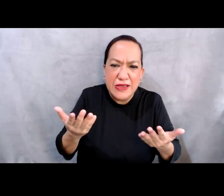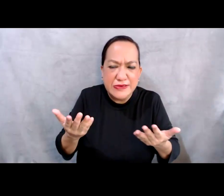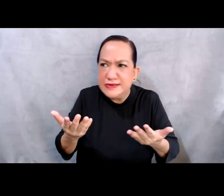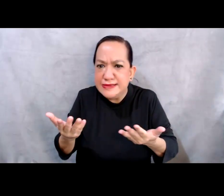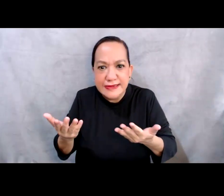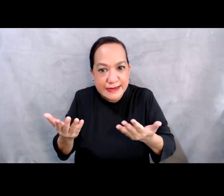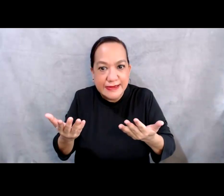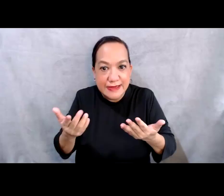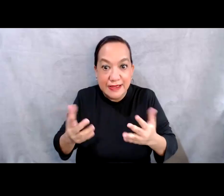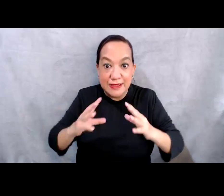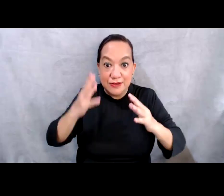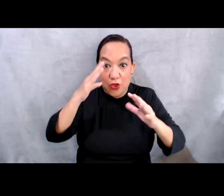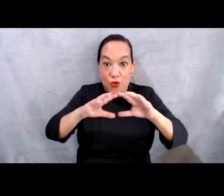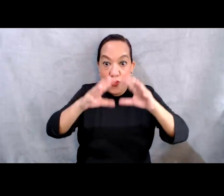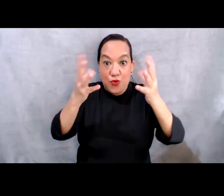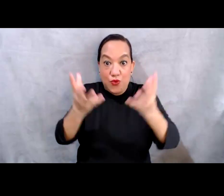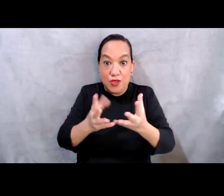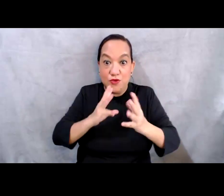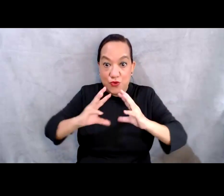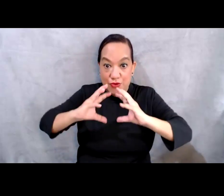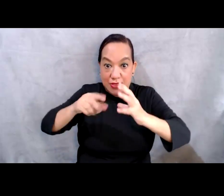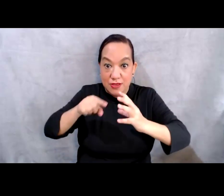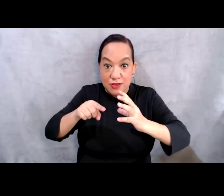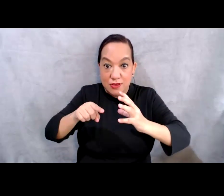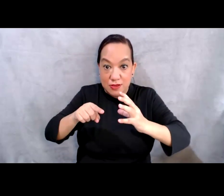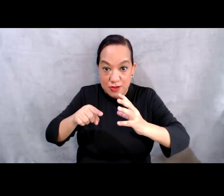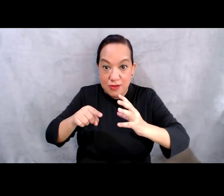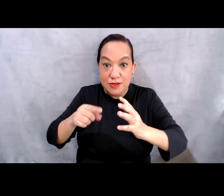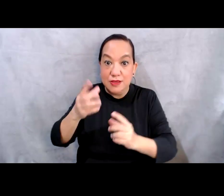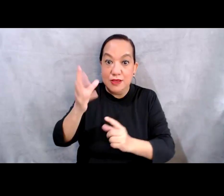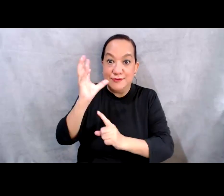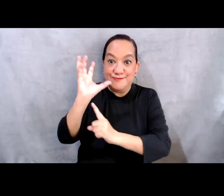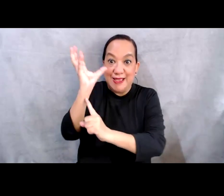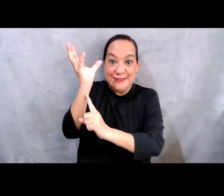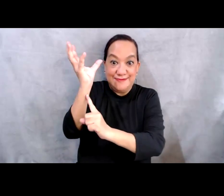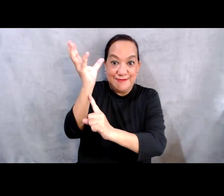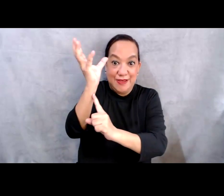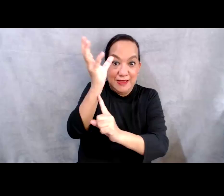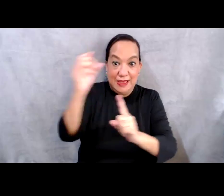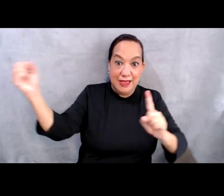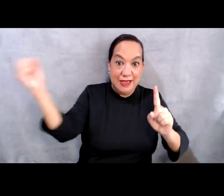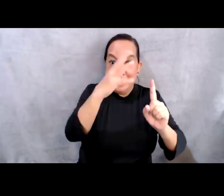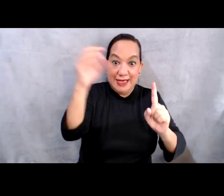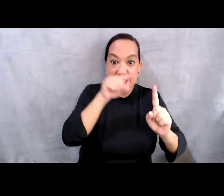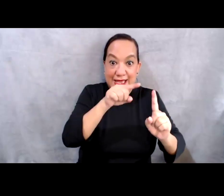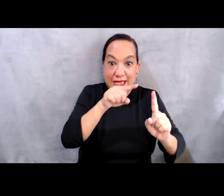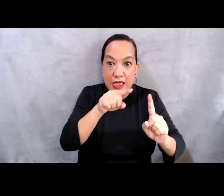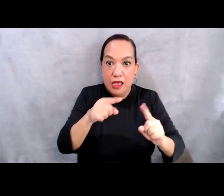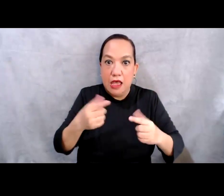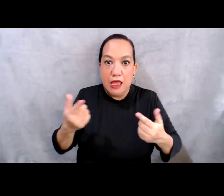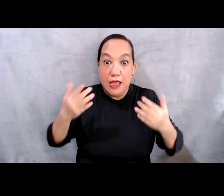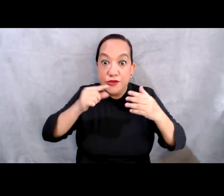US executive director sent 3 people's mission to Sri Lanka, and there I propose, why not we run